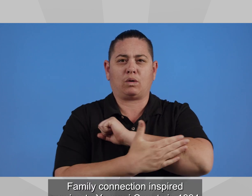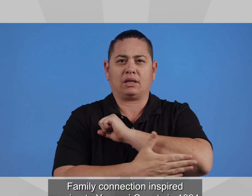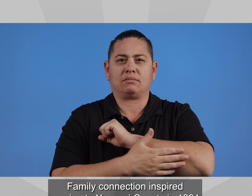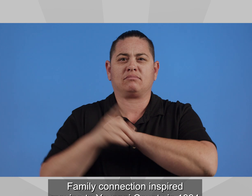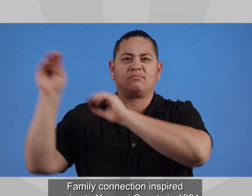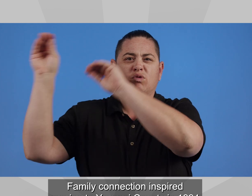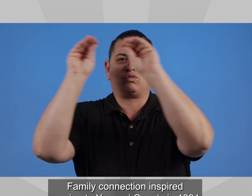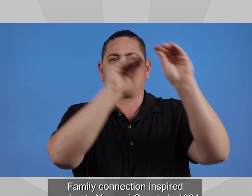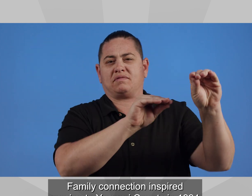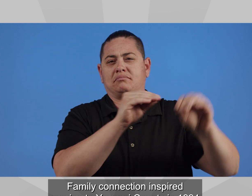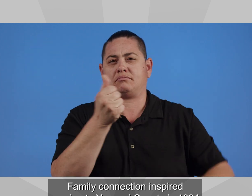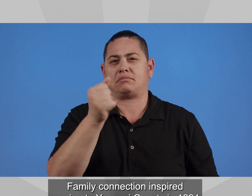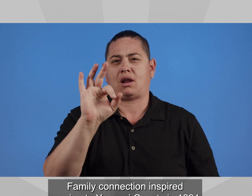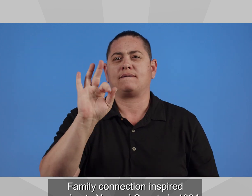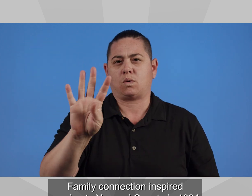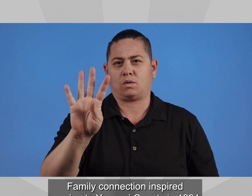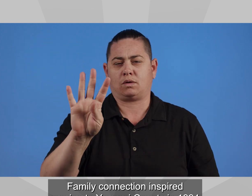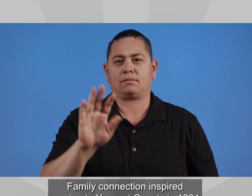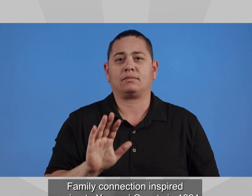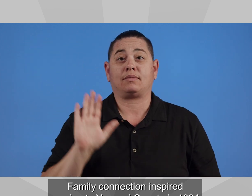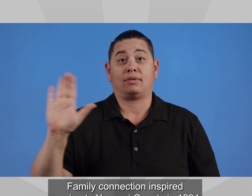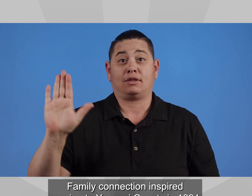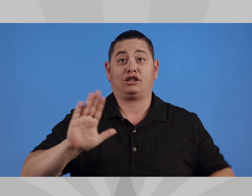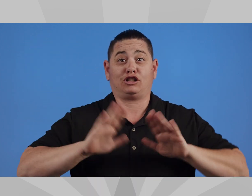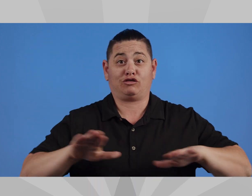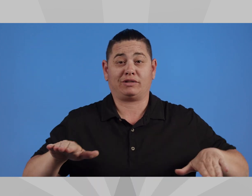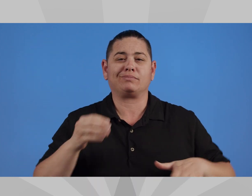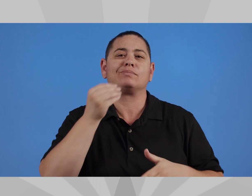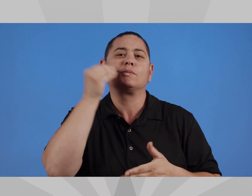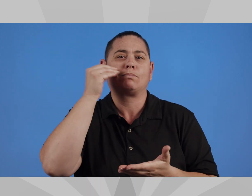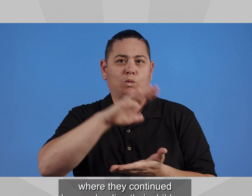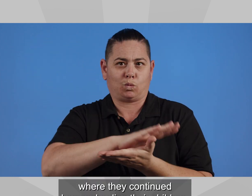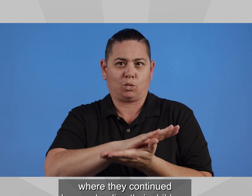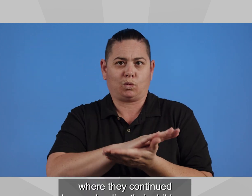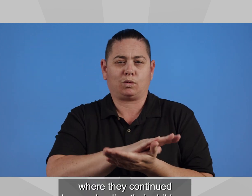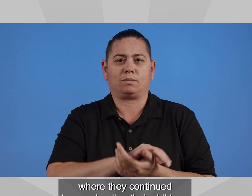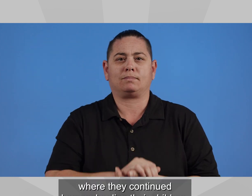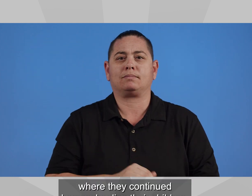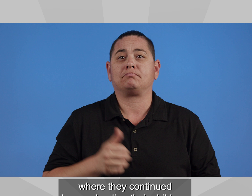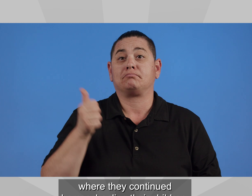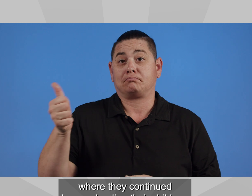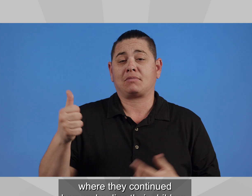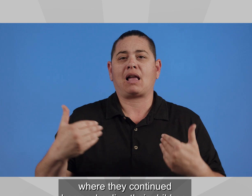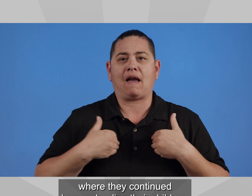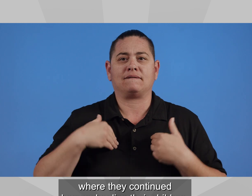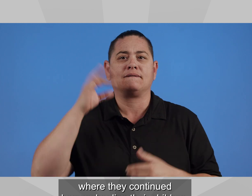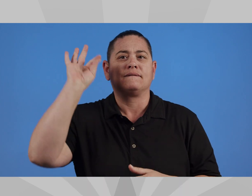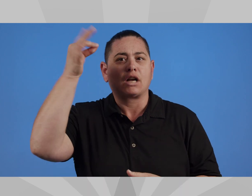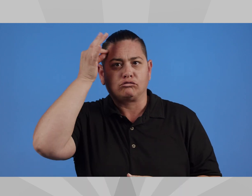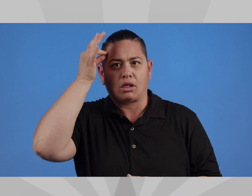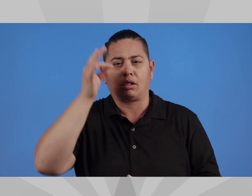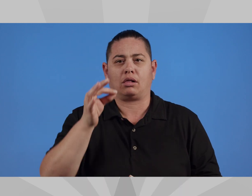Family connection inspired moving to Yavapai County in 1994, where they continued homeschooling their